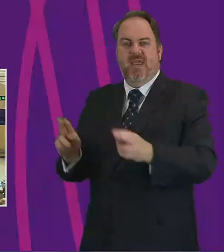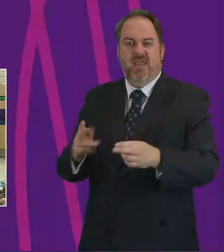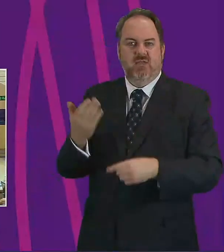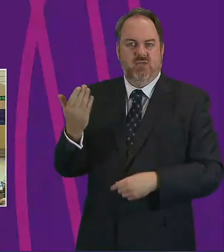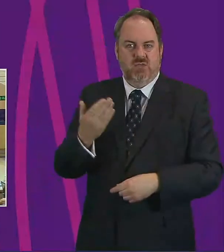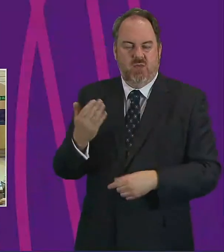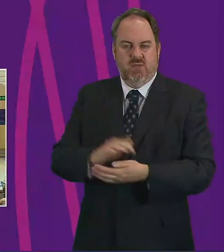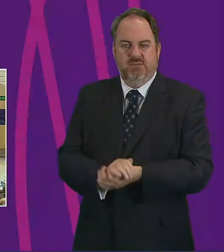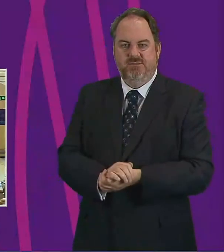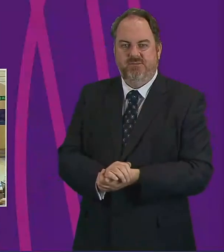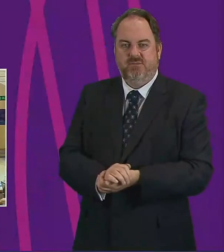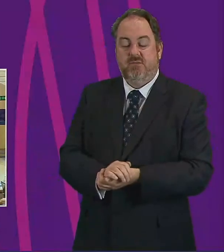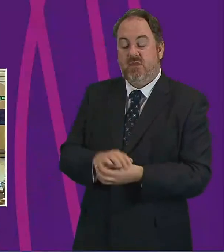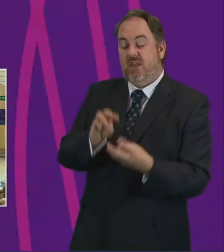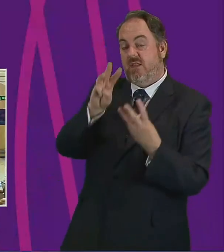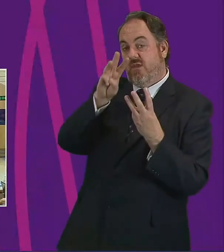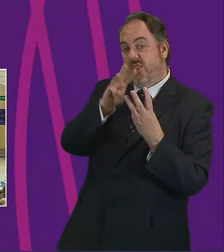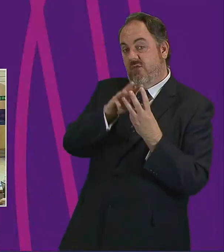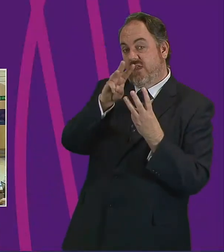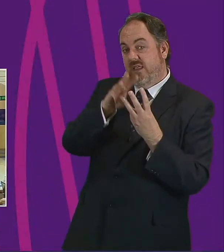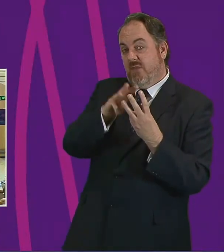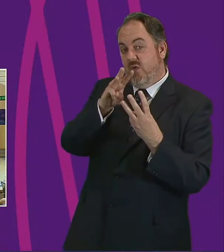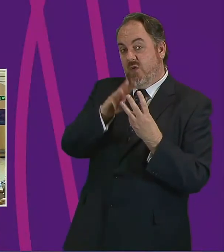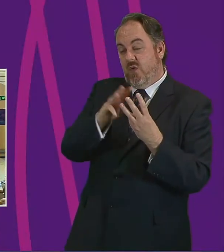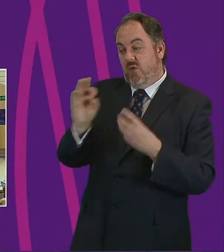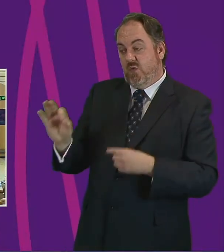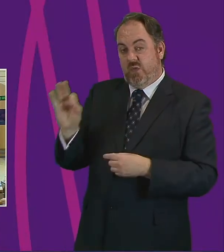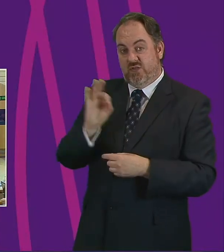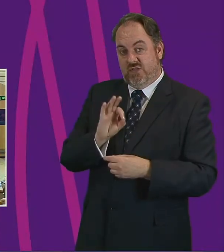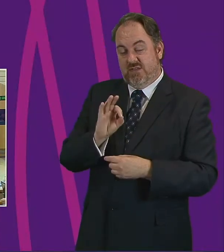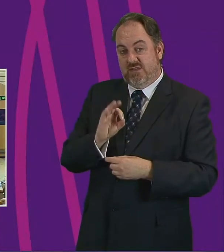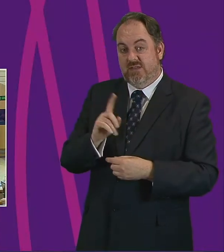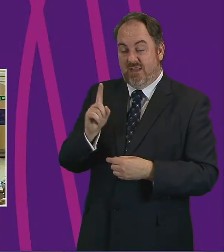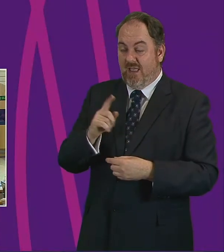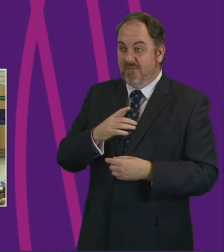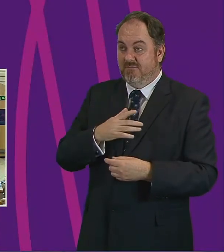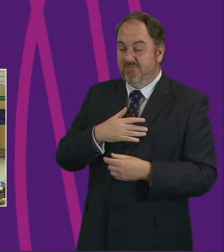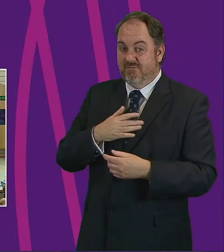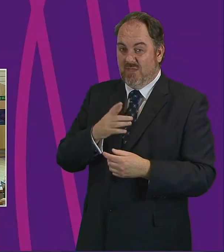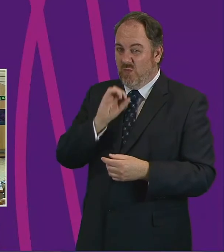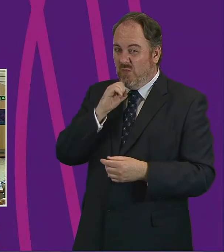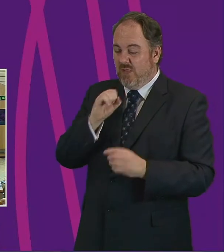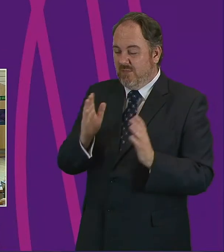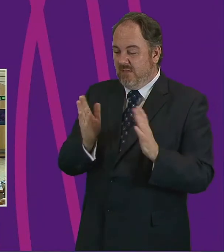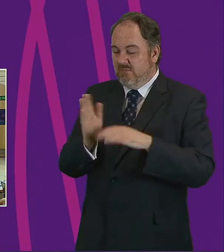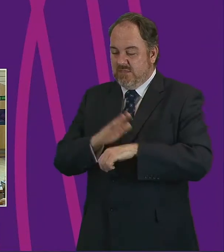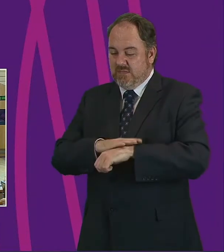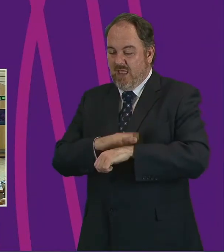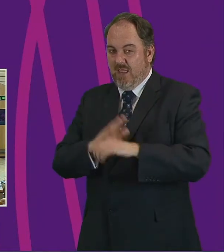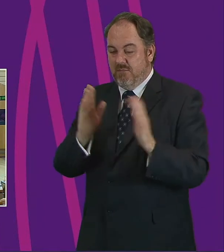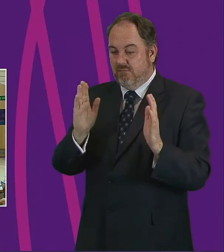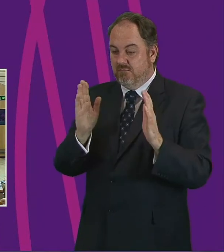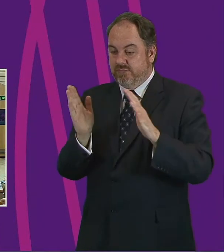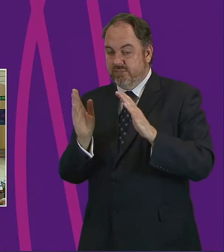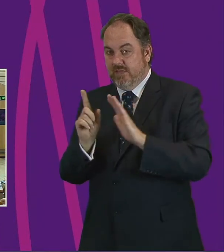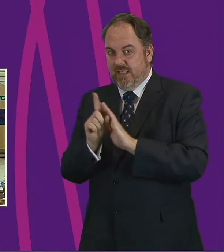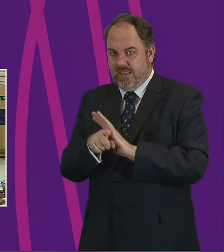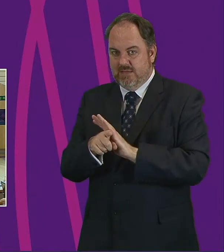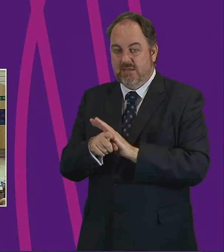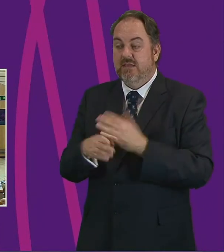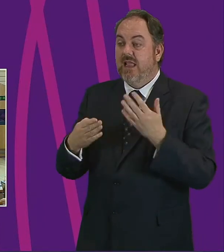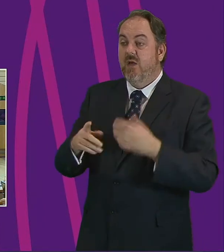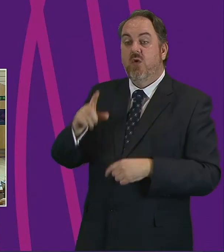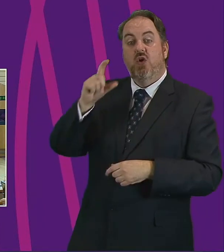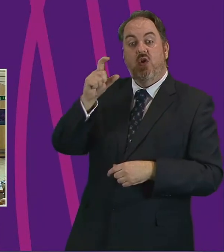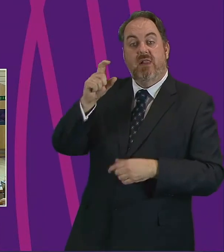I have 3 questions left, and to let the Chamber know I'm minded to take them. We'll be a couple of minutes over 5 o'clock. Colin Smith, followed by